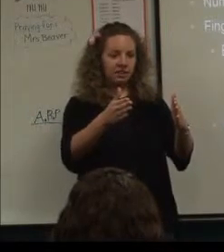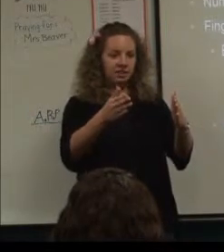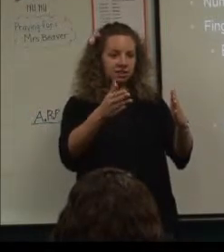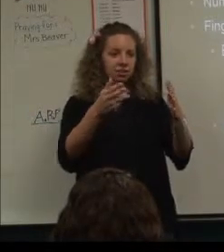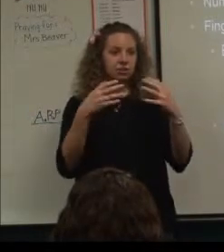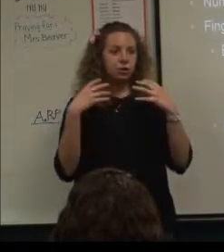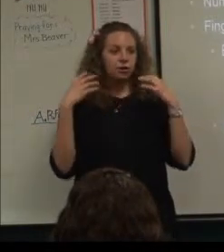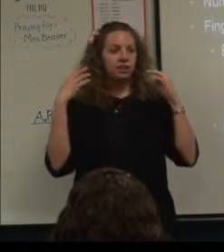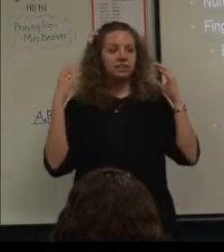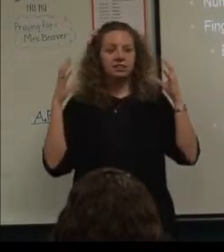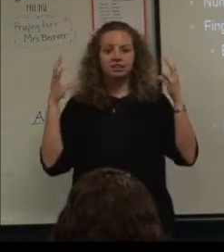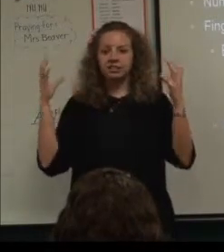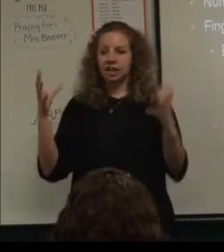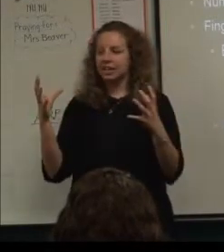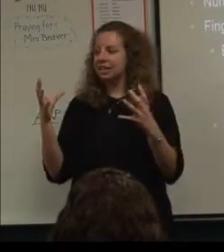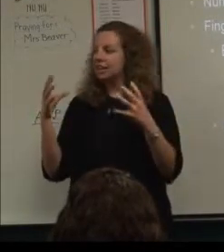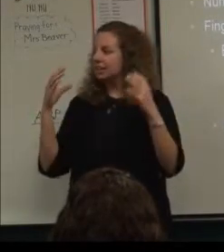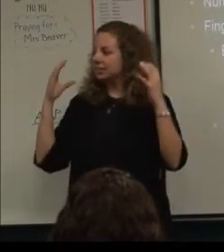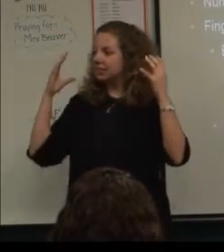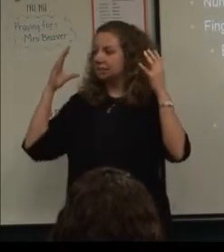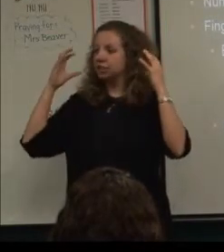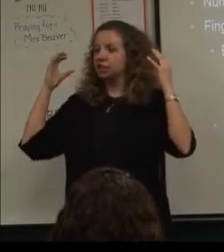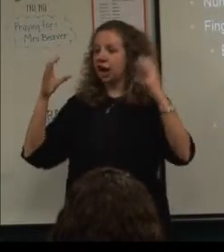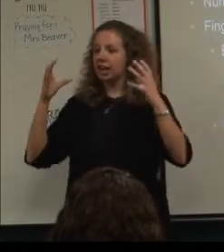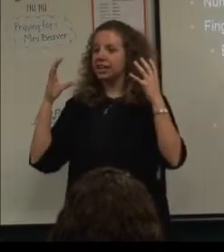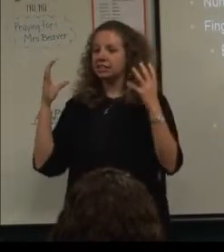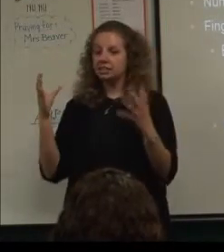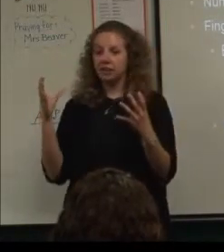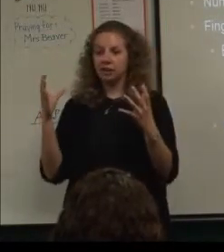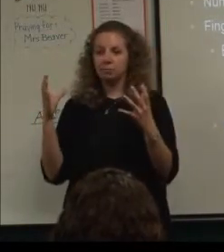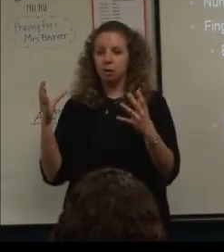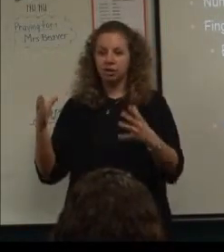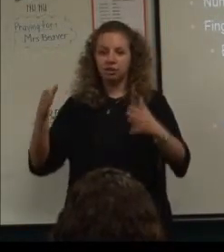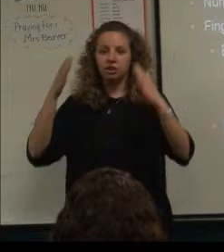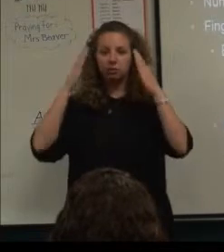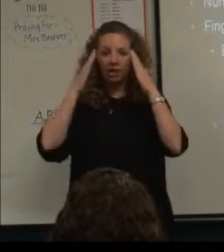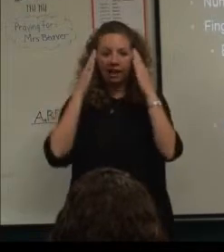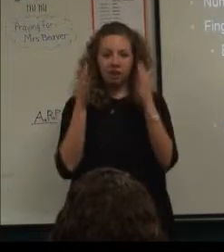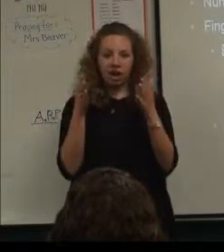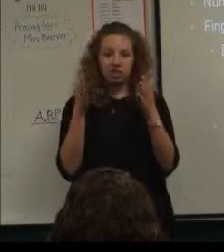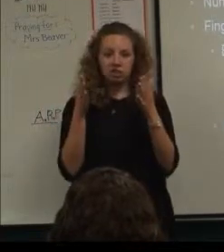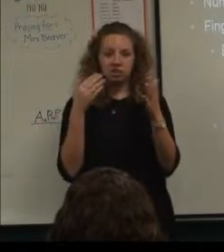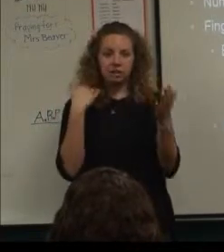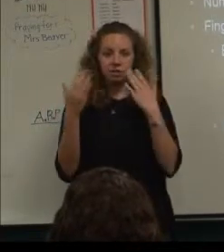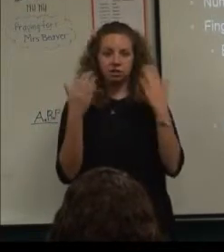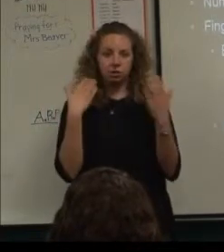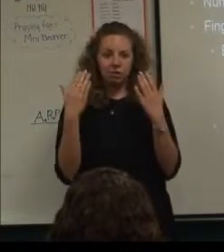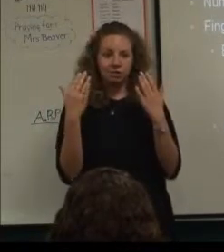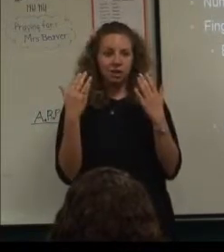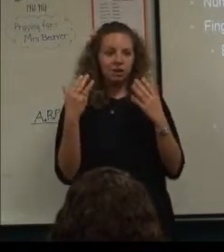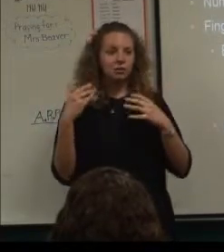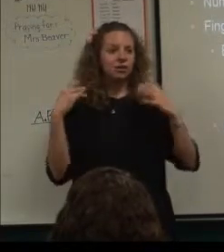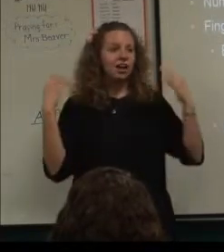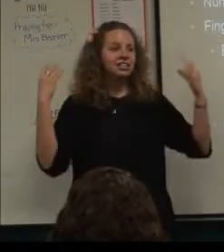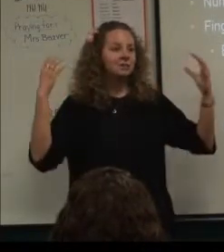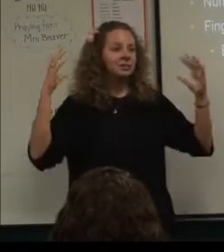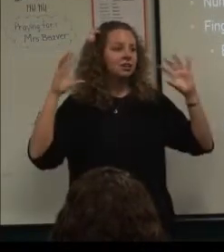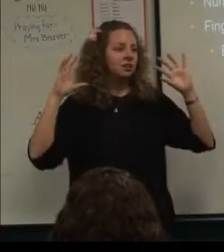eyes. So in signing, then your eye gaze is very important. You want to have your eyes locked on that person the whole time. So a lot of times